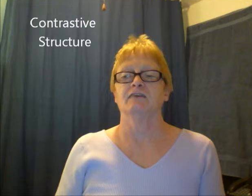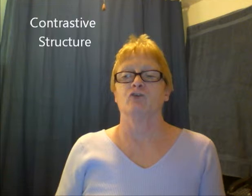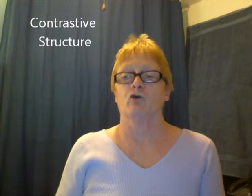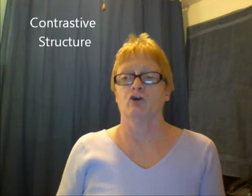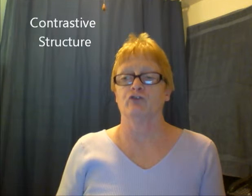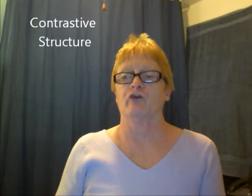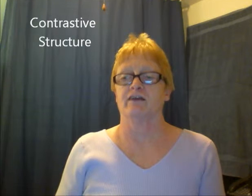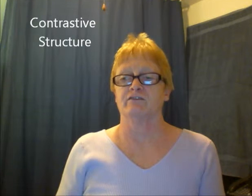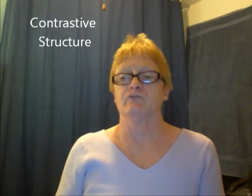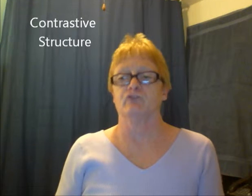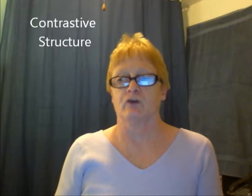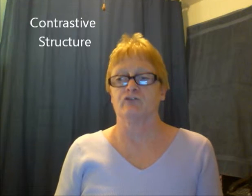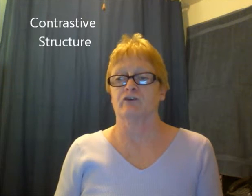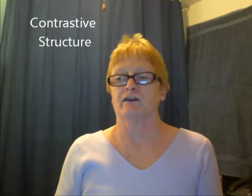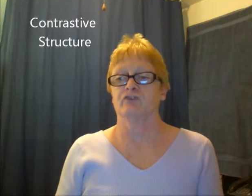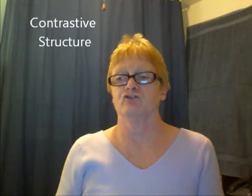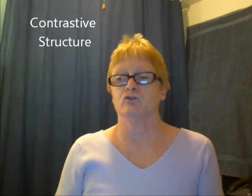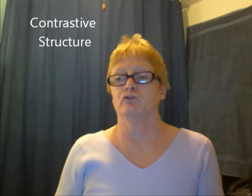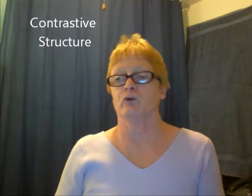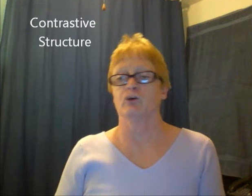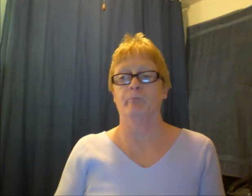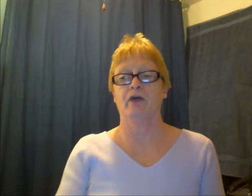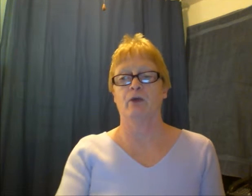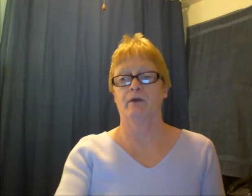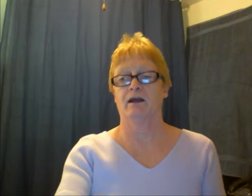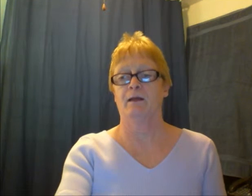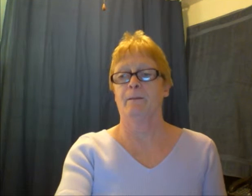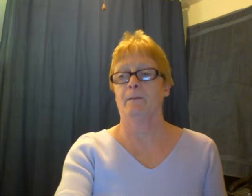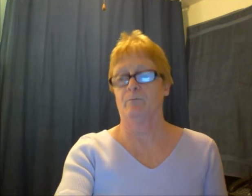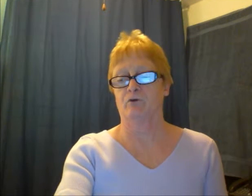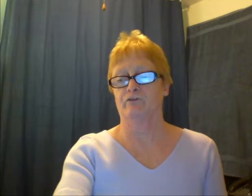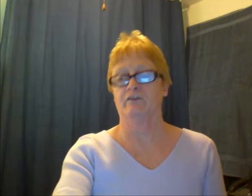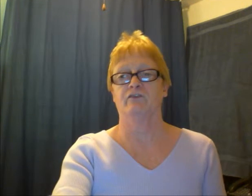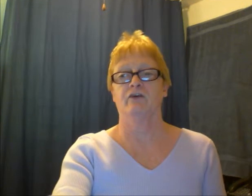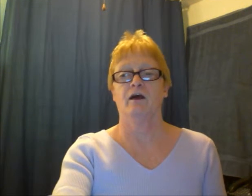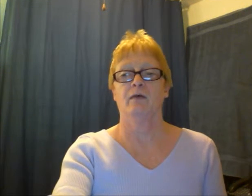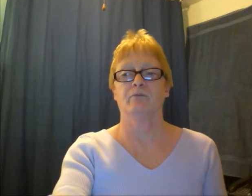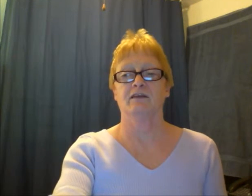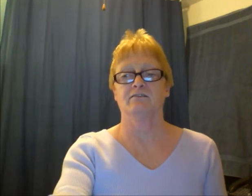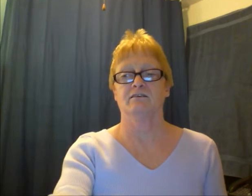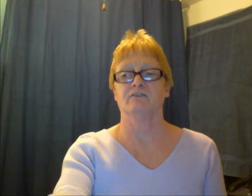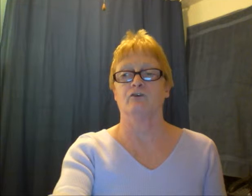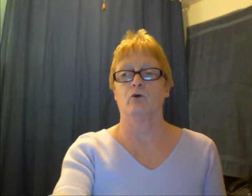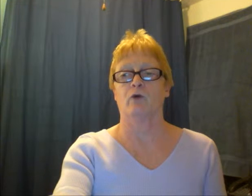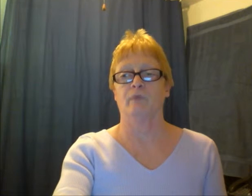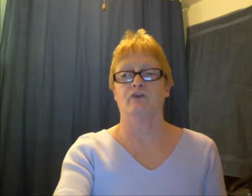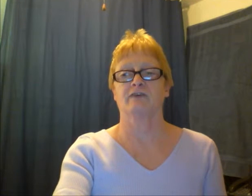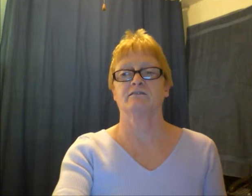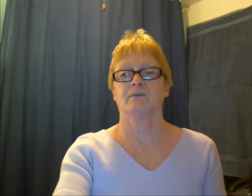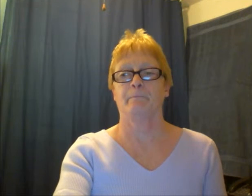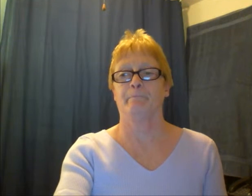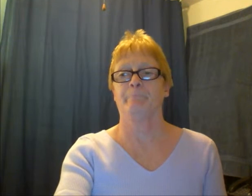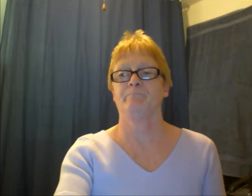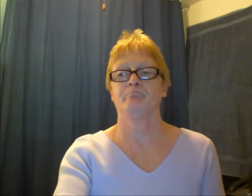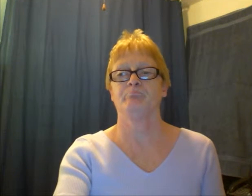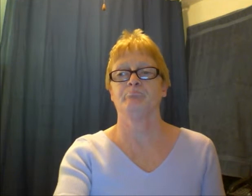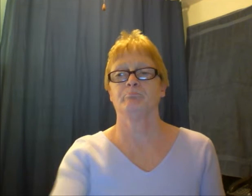called contrastive structure and is used when comparing persons, places, or objects.